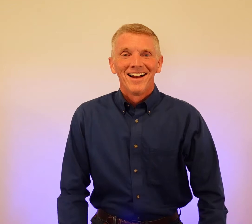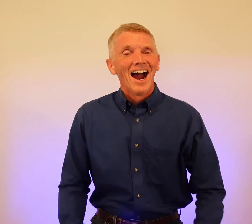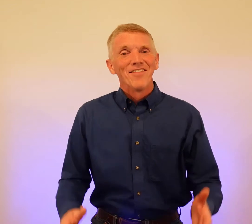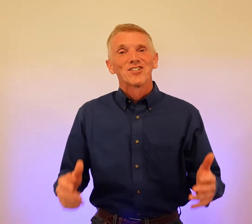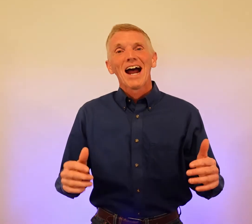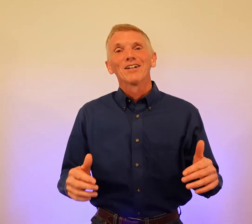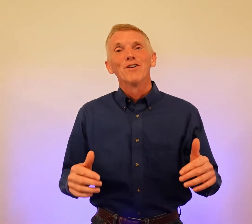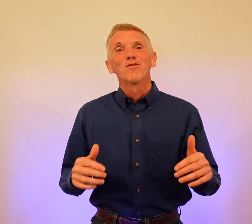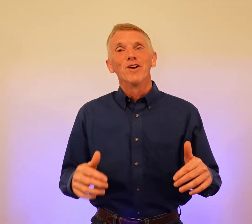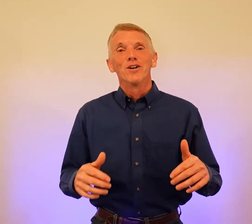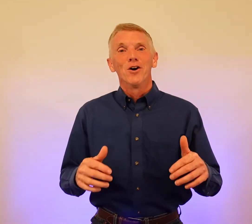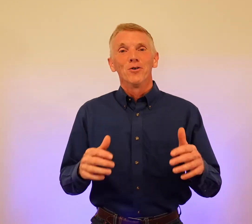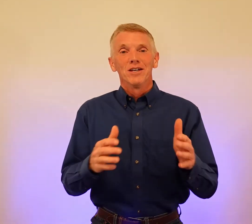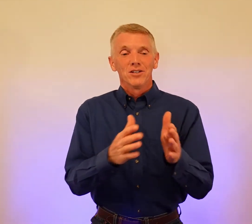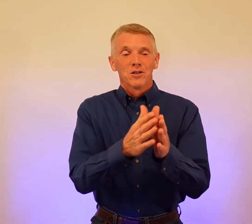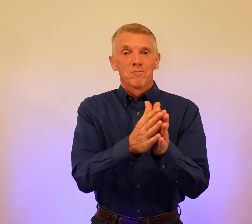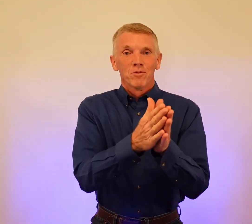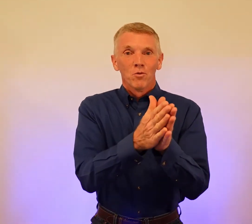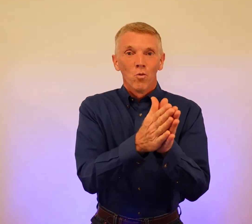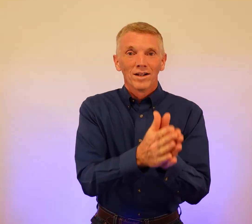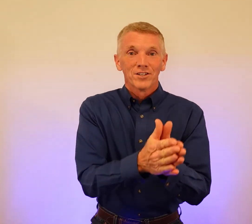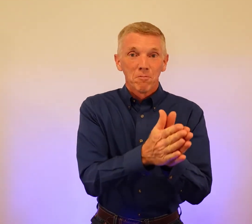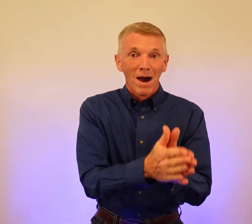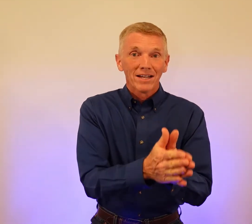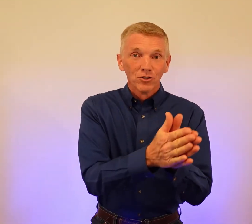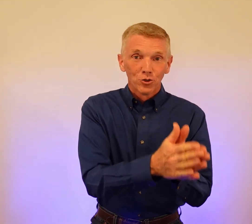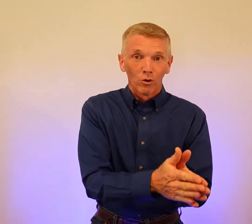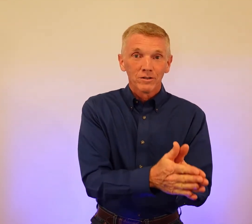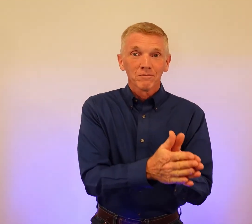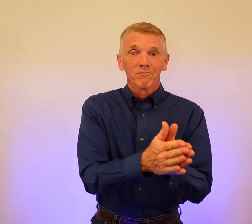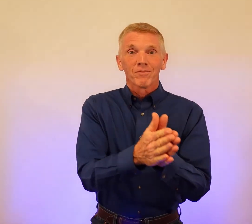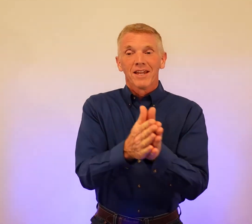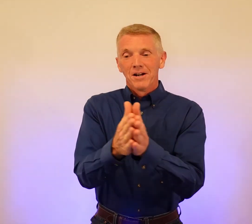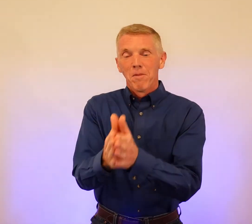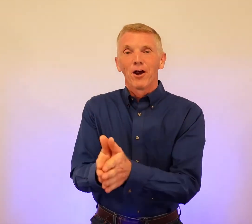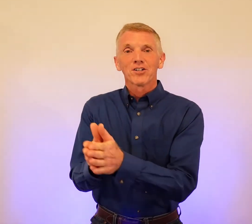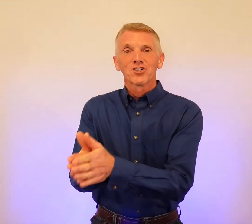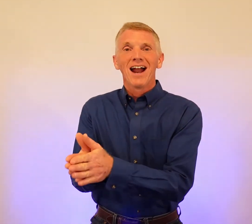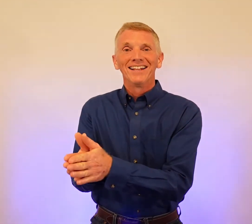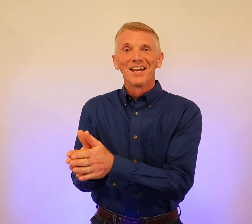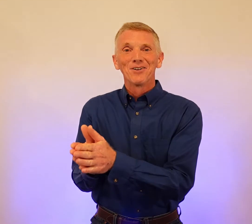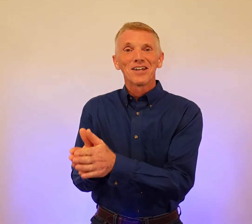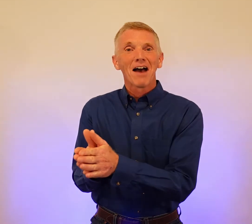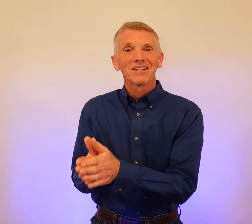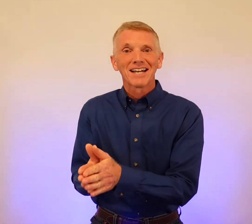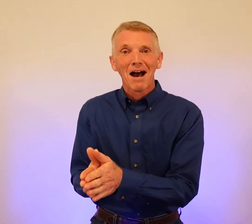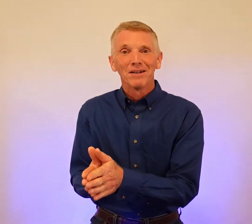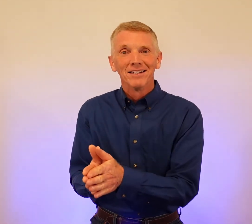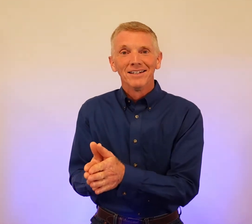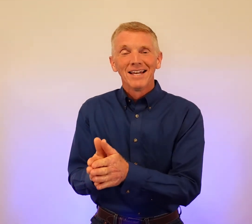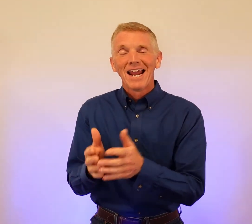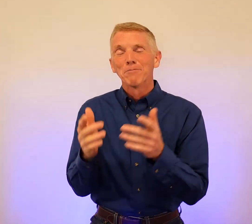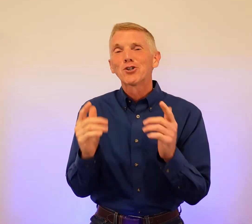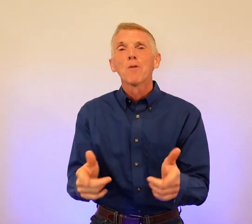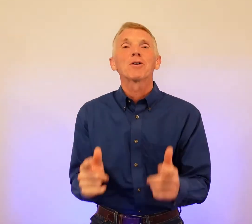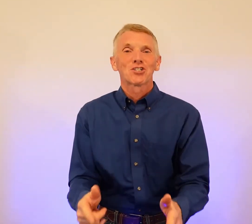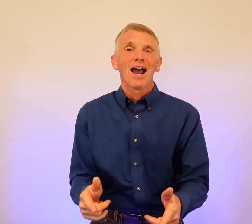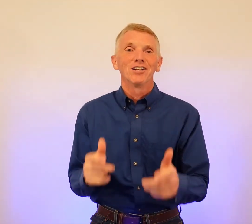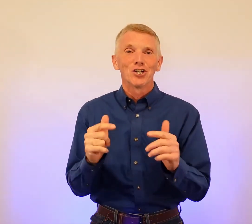Hi, the title of this video is What Does Michael Jordan and American Sign Language Have in Common? Hey, I'm super excited to share